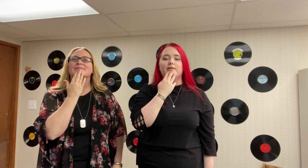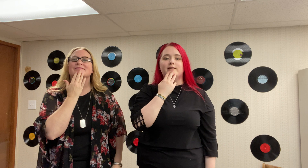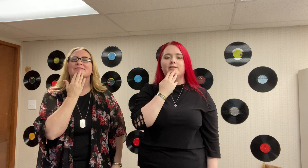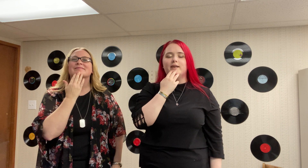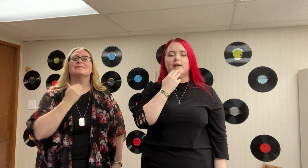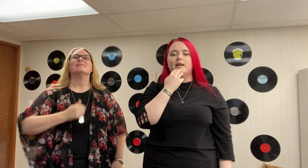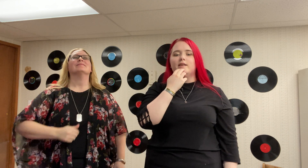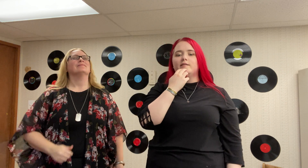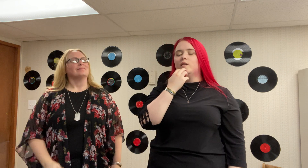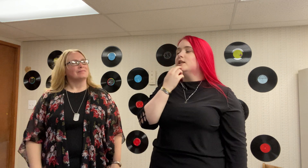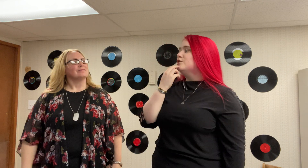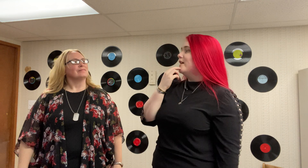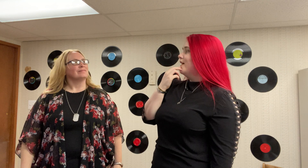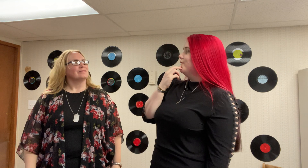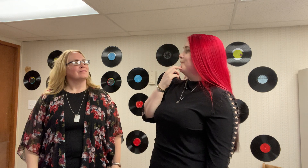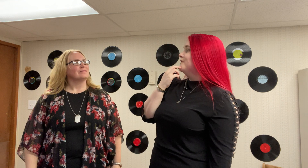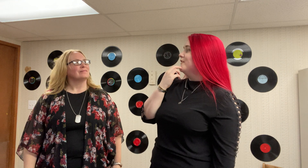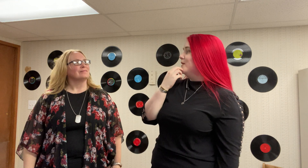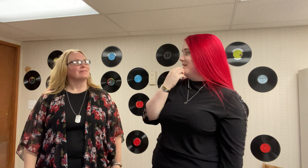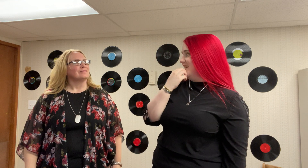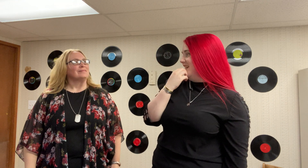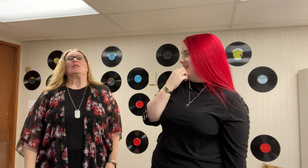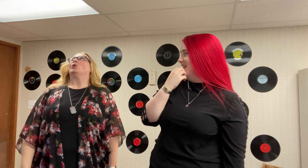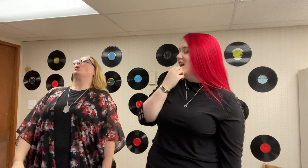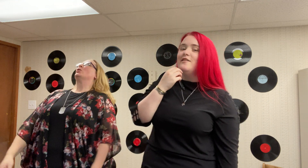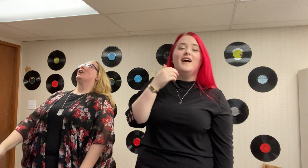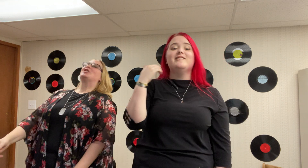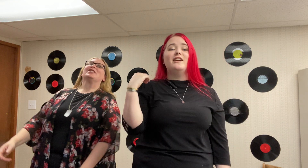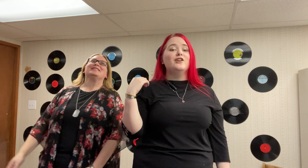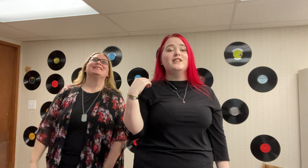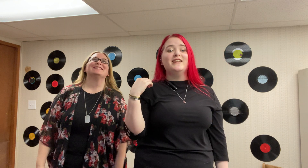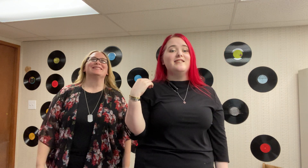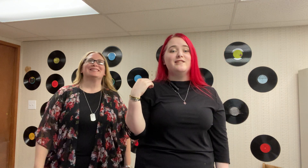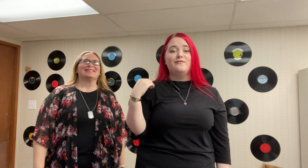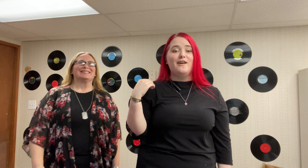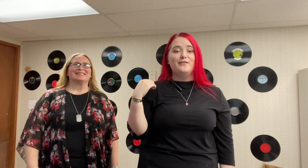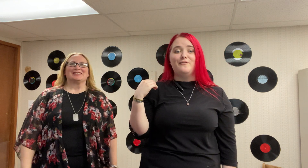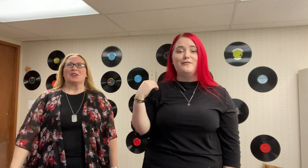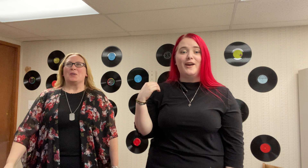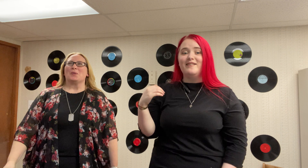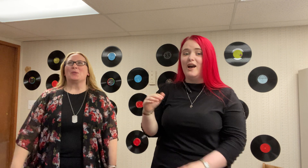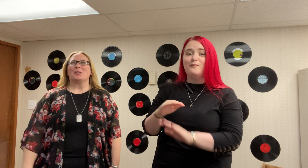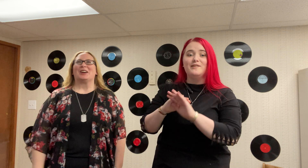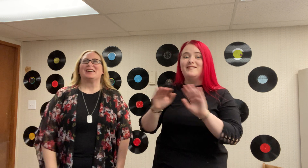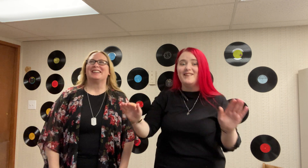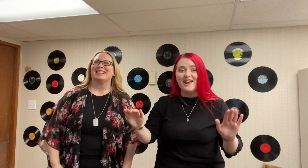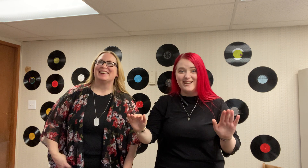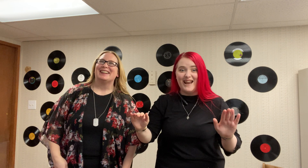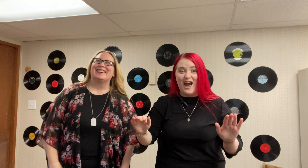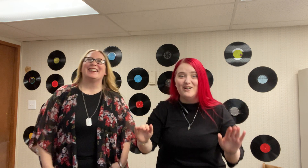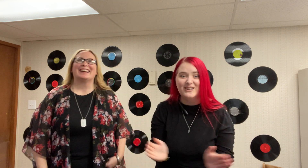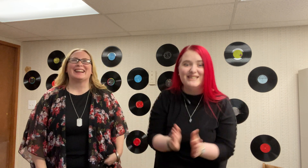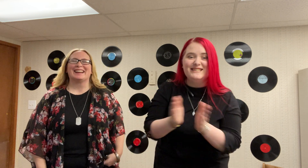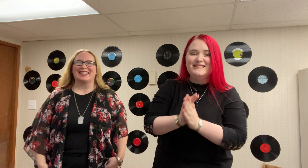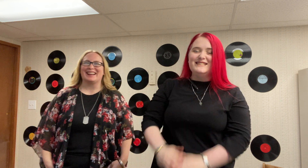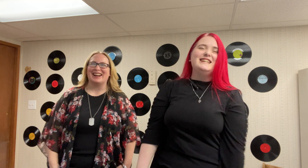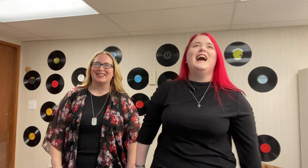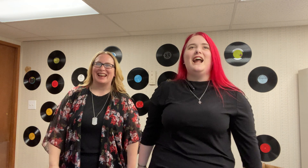colors. So let's try that from the very beginning. Oh, gosh. That's like her least favorite phrase. I will say it now. Okay. And I